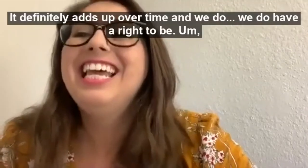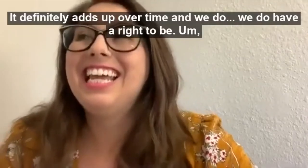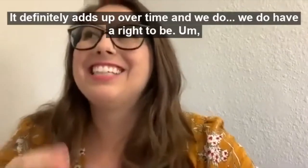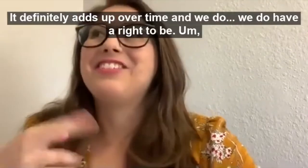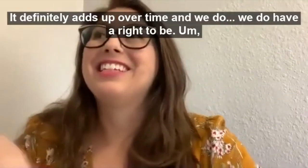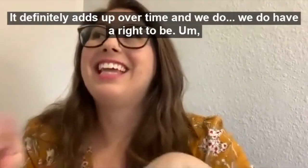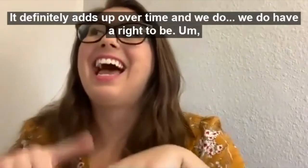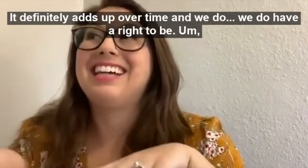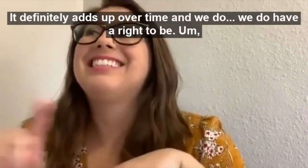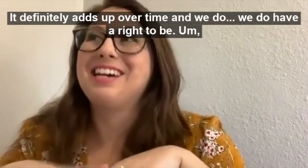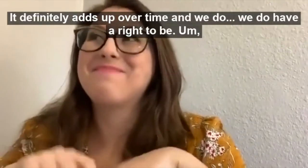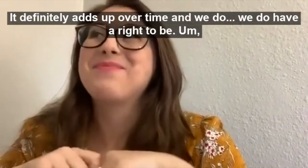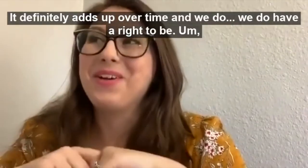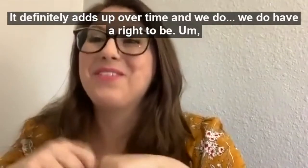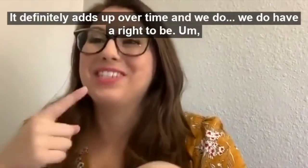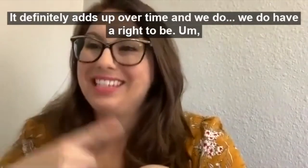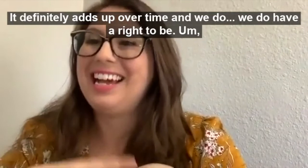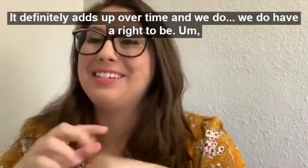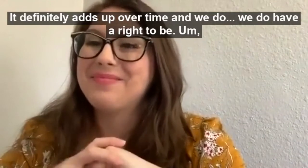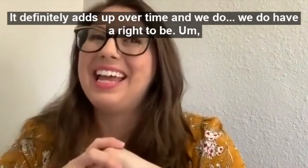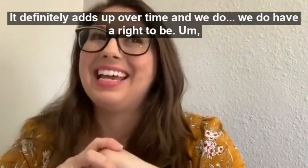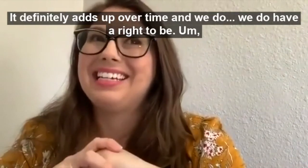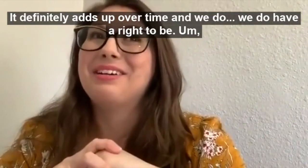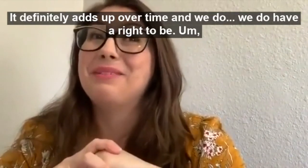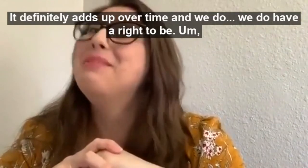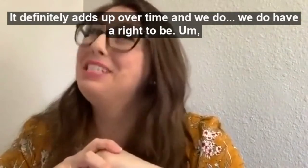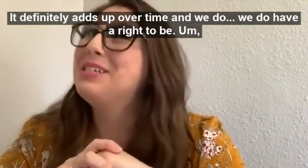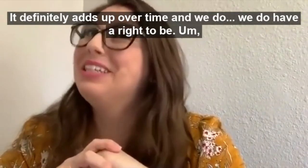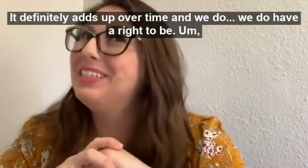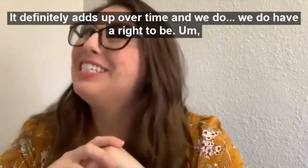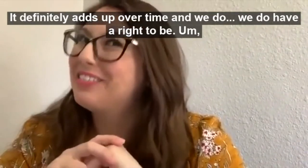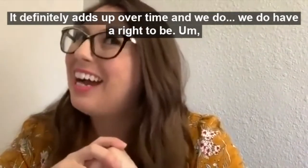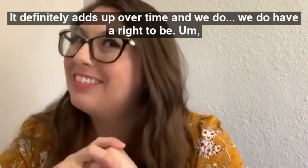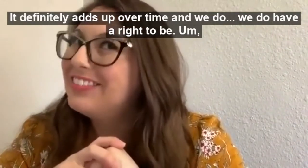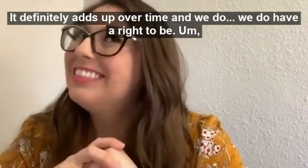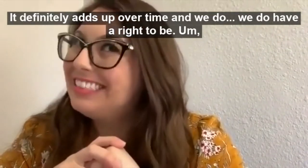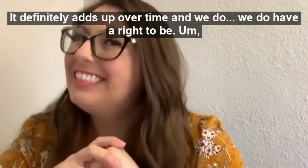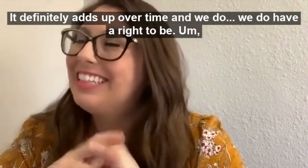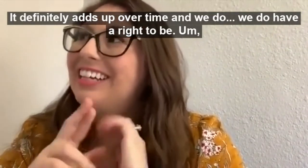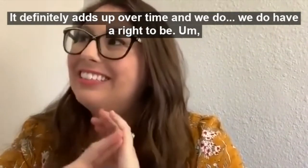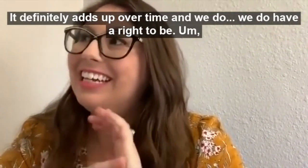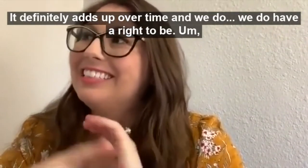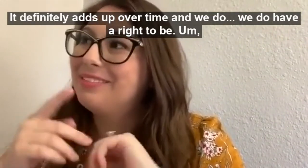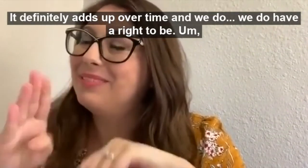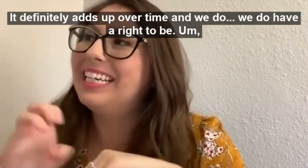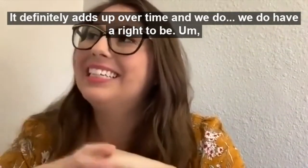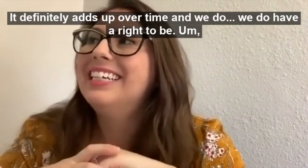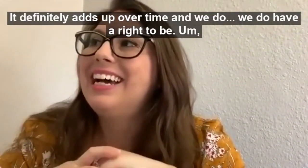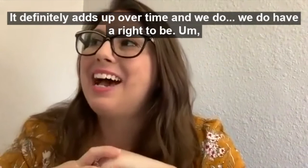It definitely adds up over time, and we do have a right to be.